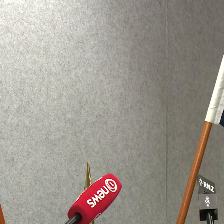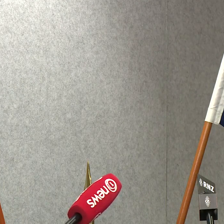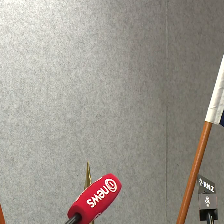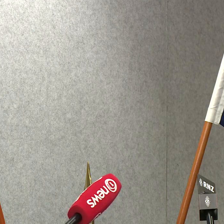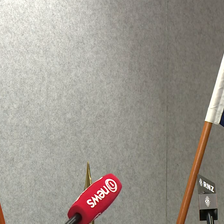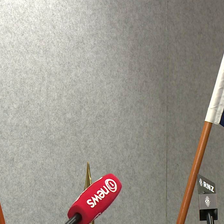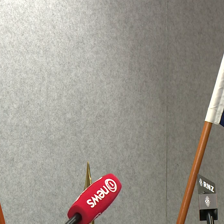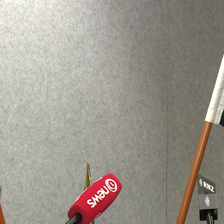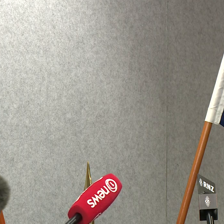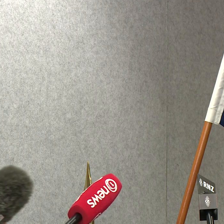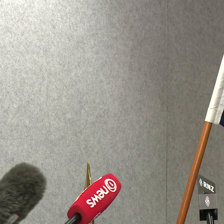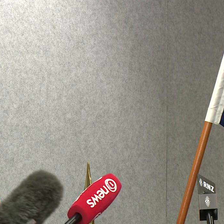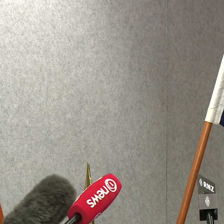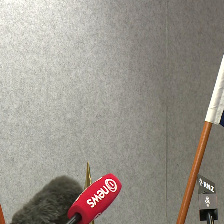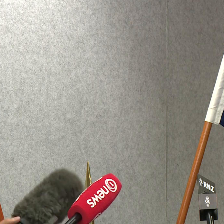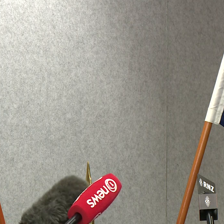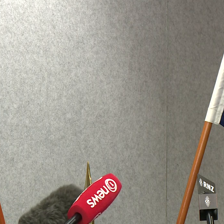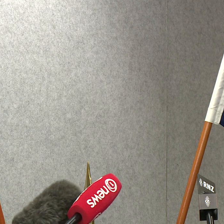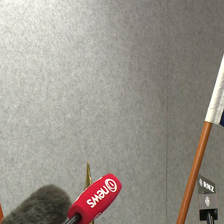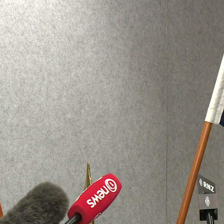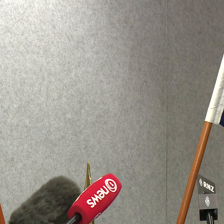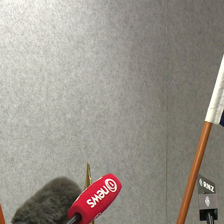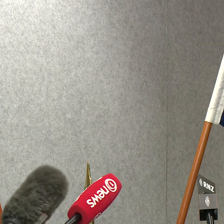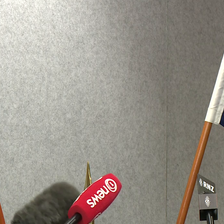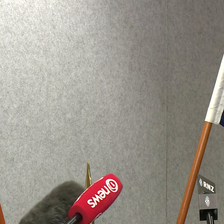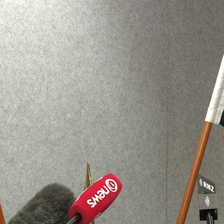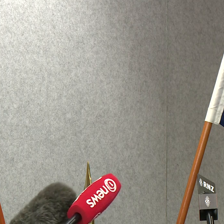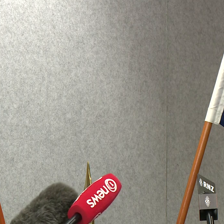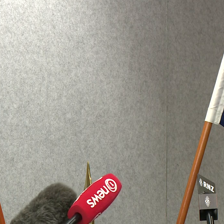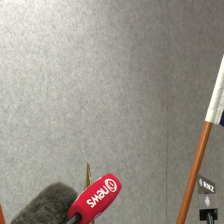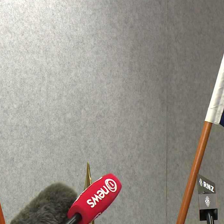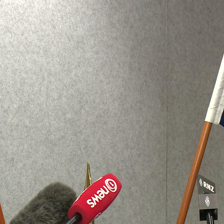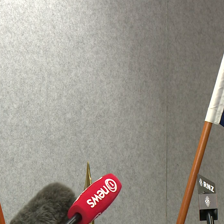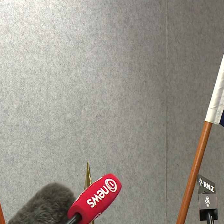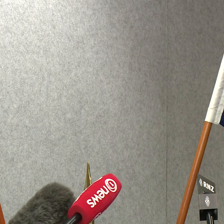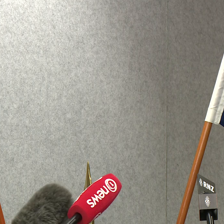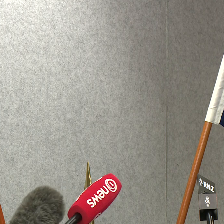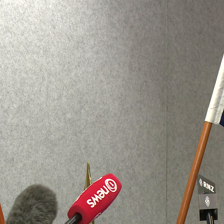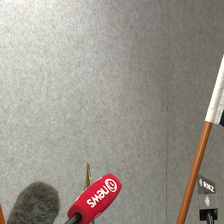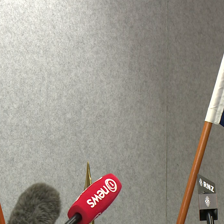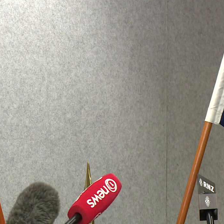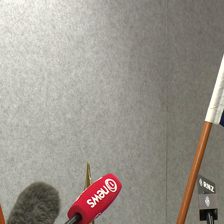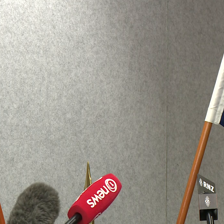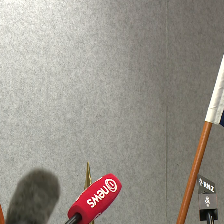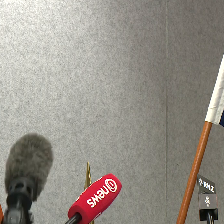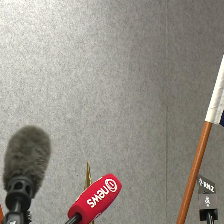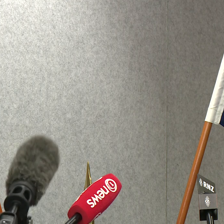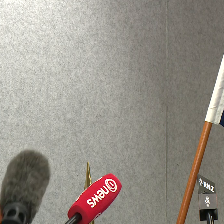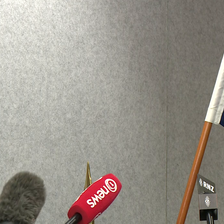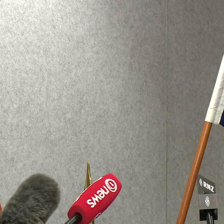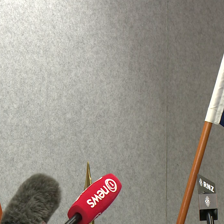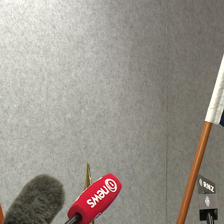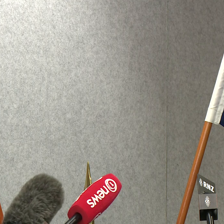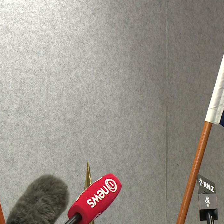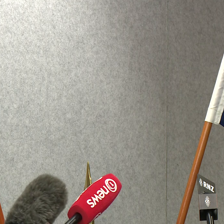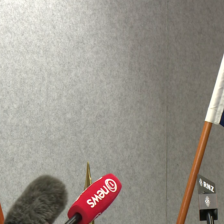first burial of a victim of the mosque shooting will take place at 11 o'clock today at the Memorial Park Cemetery in Linwood. The authorities